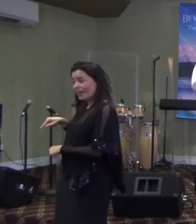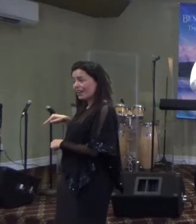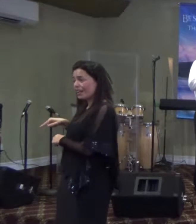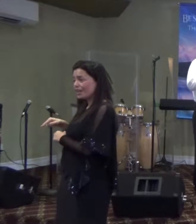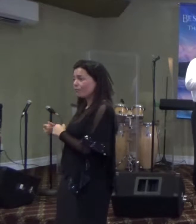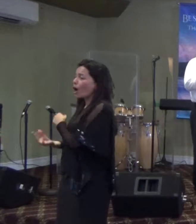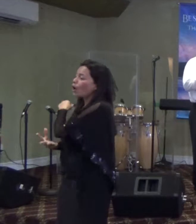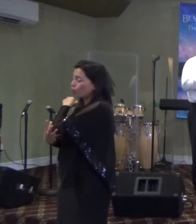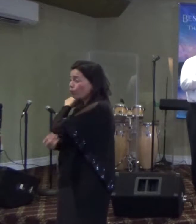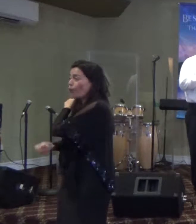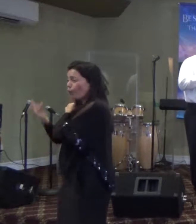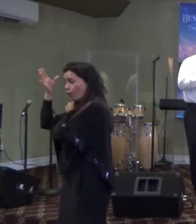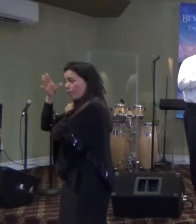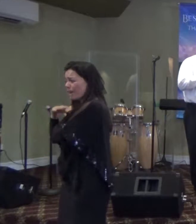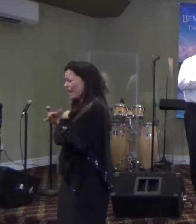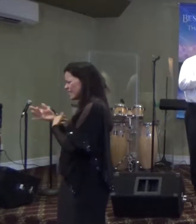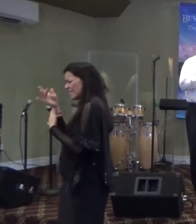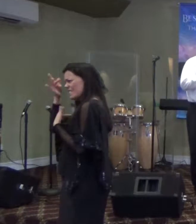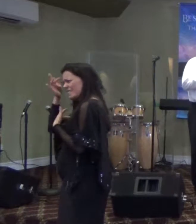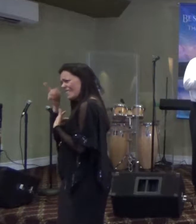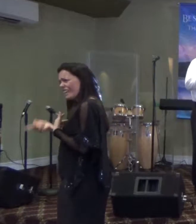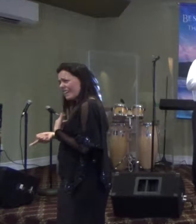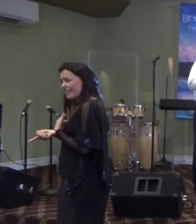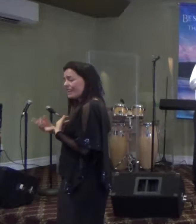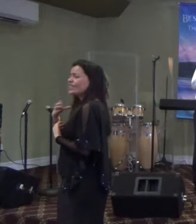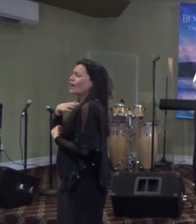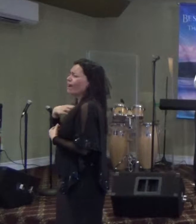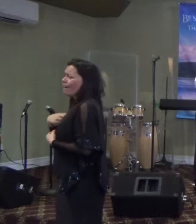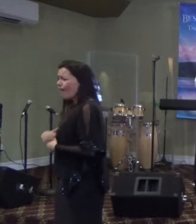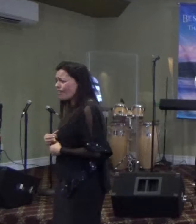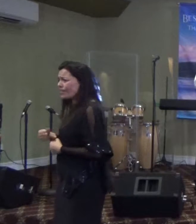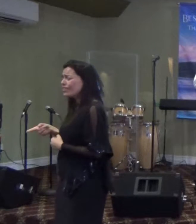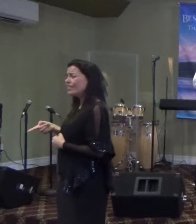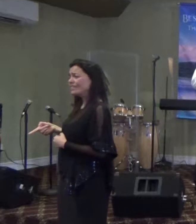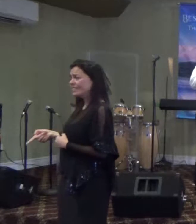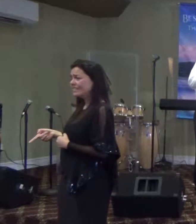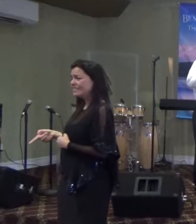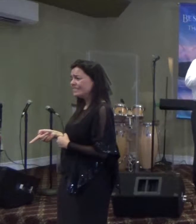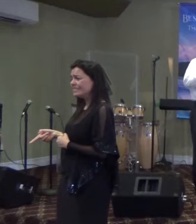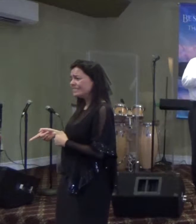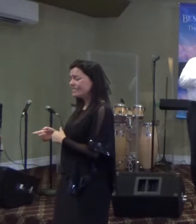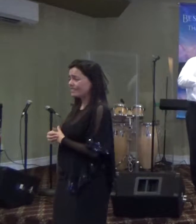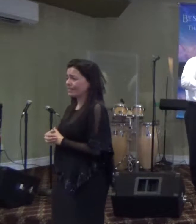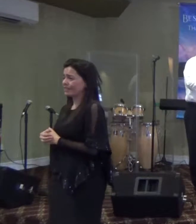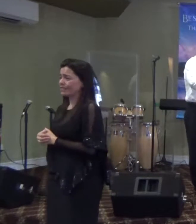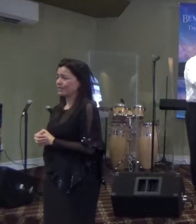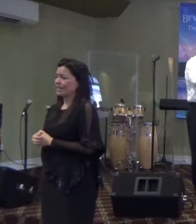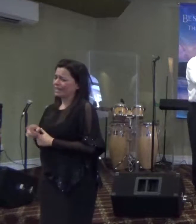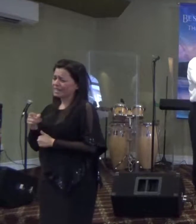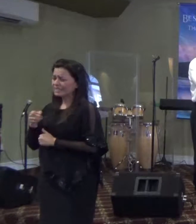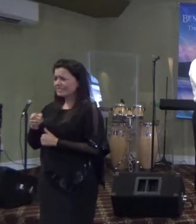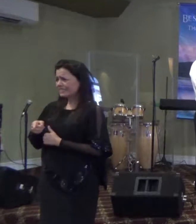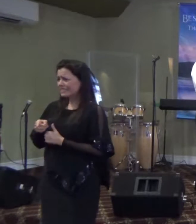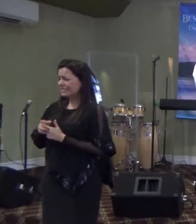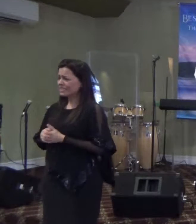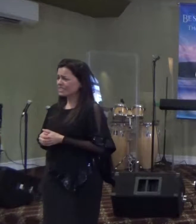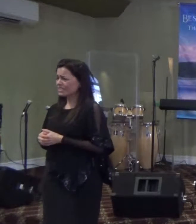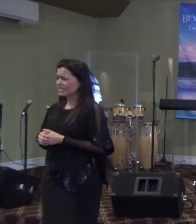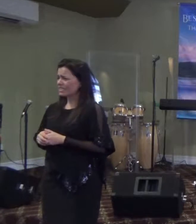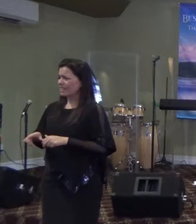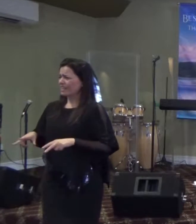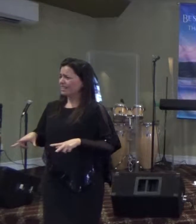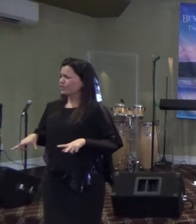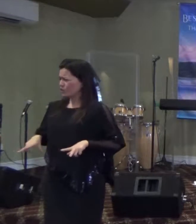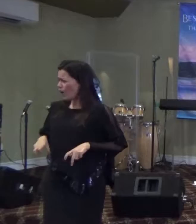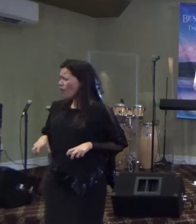beggar, enfermo, sick, con hambre. with hunger. Esta actitud egocéntrica This egocentric